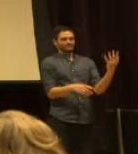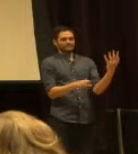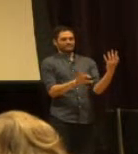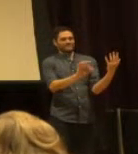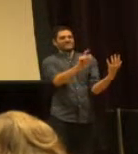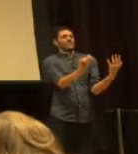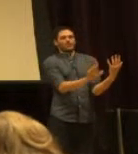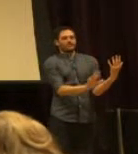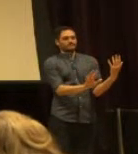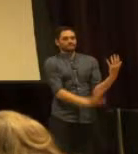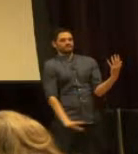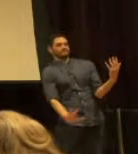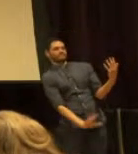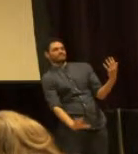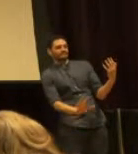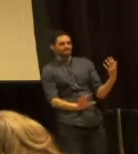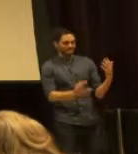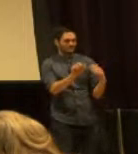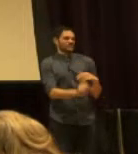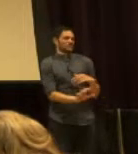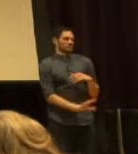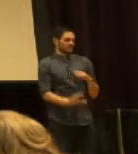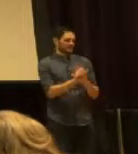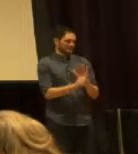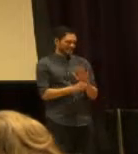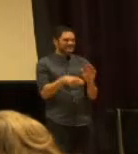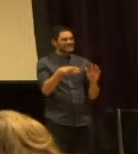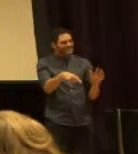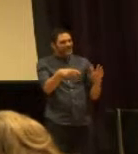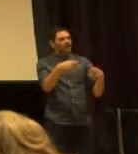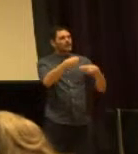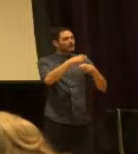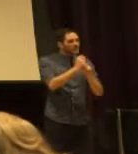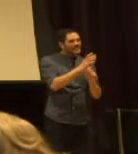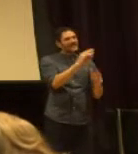are creating and passing